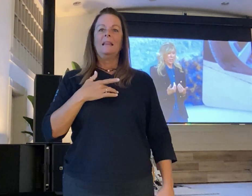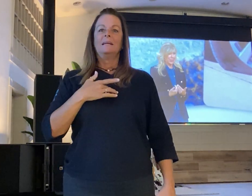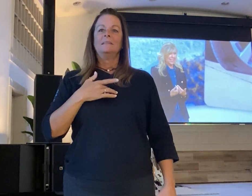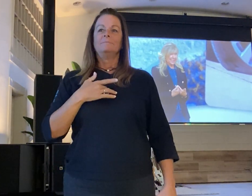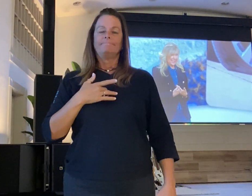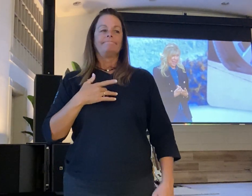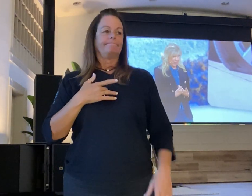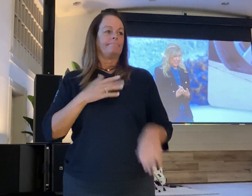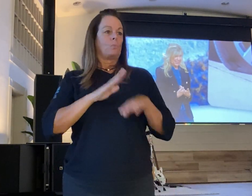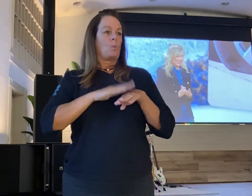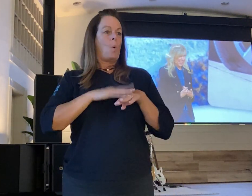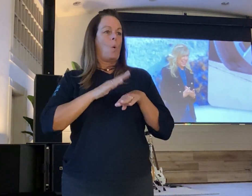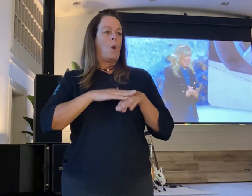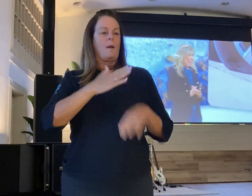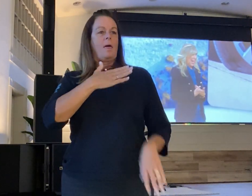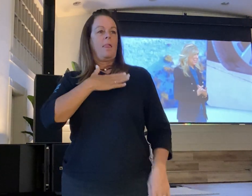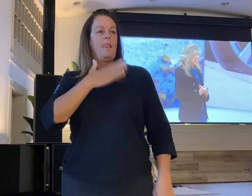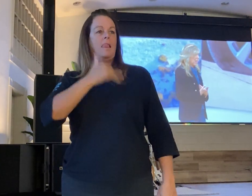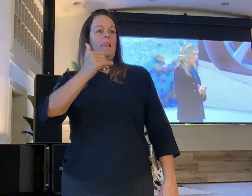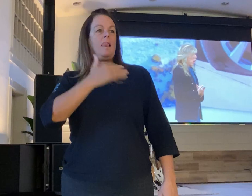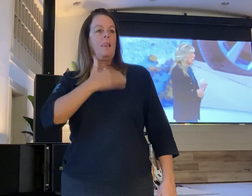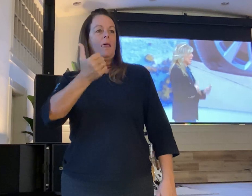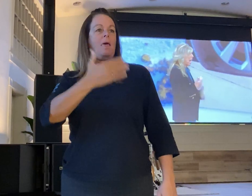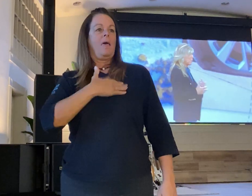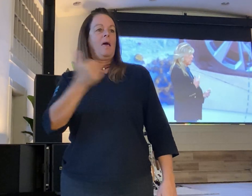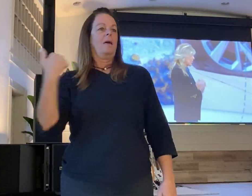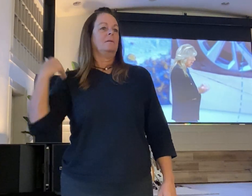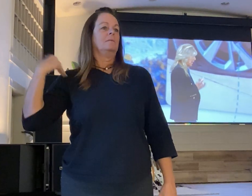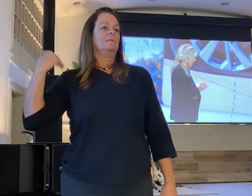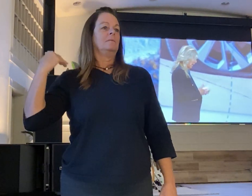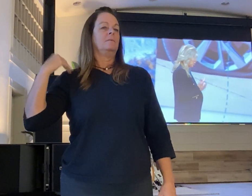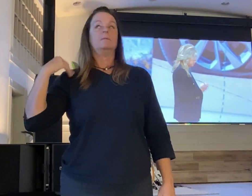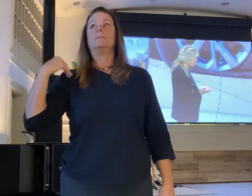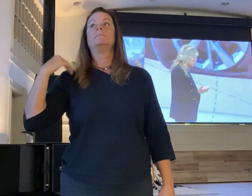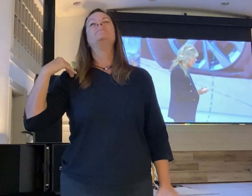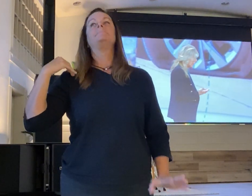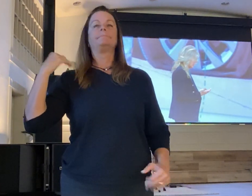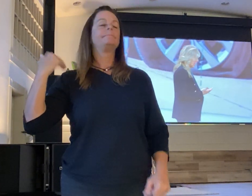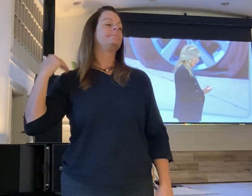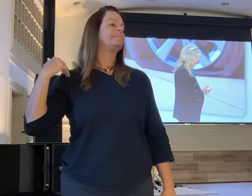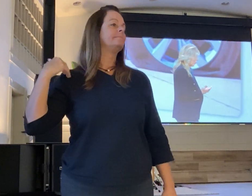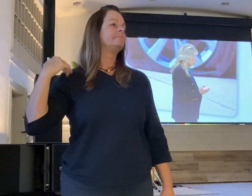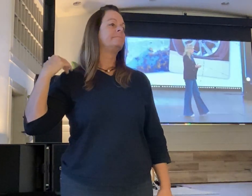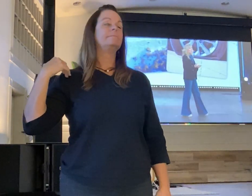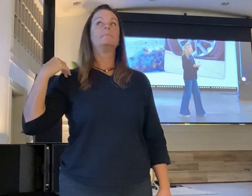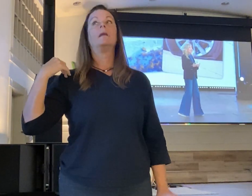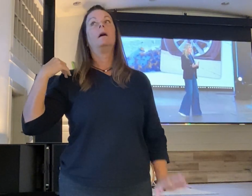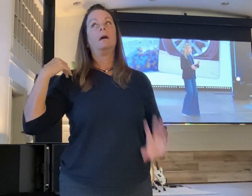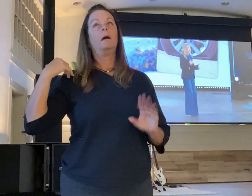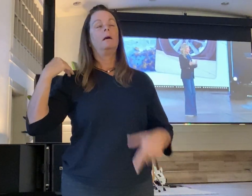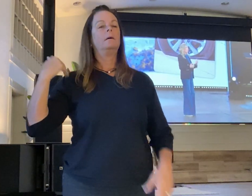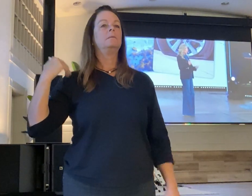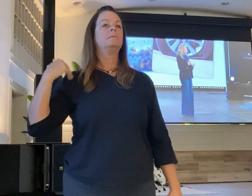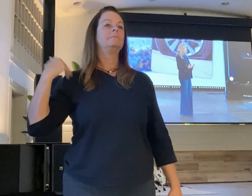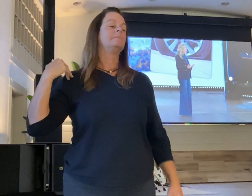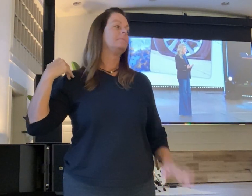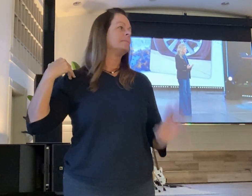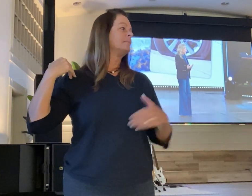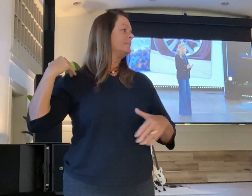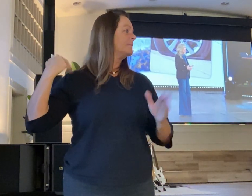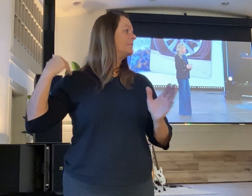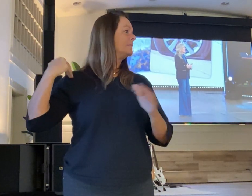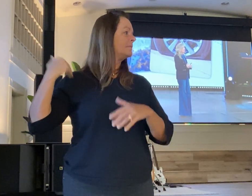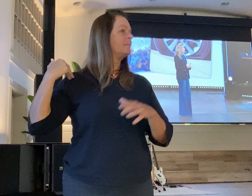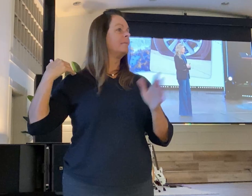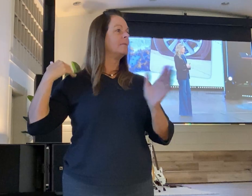warning light going on the inside of us. And over time, you've just gotten kind of used to it. You kind of start